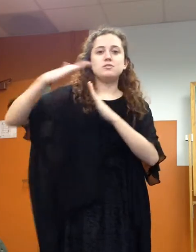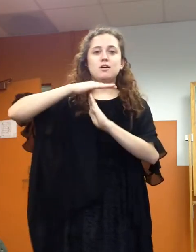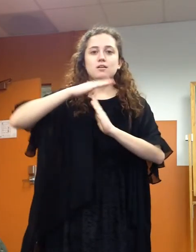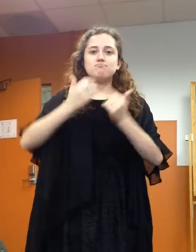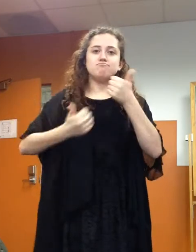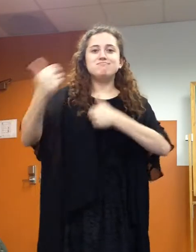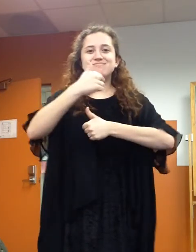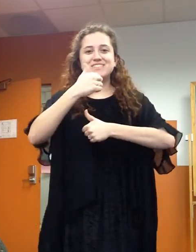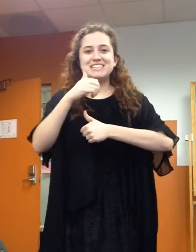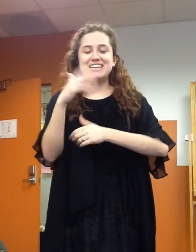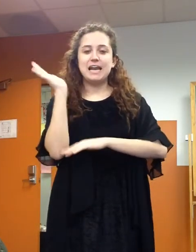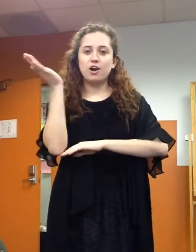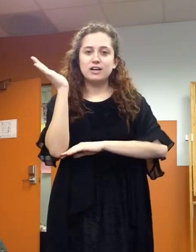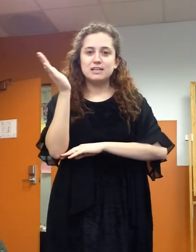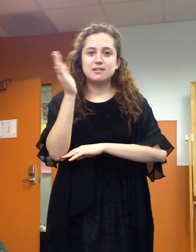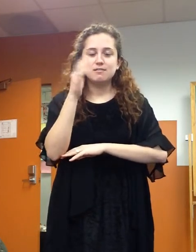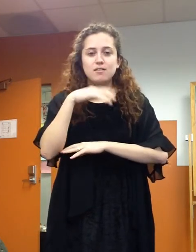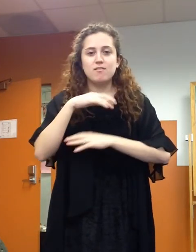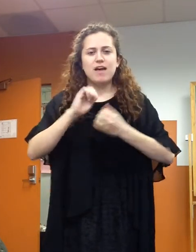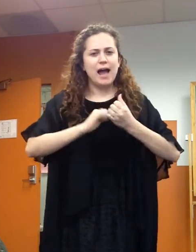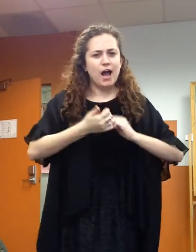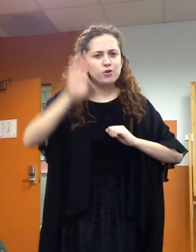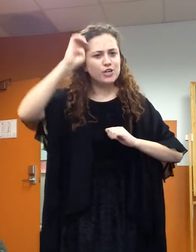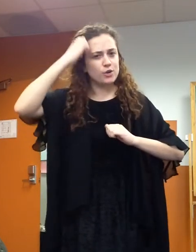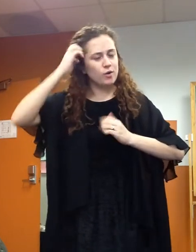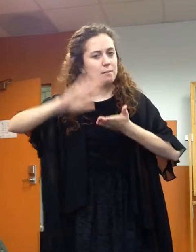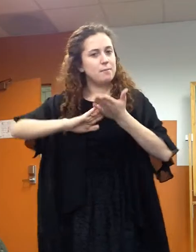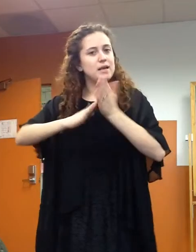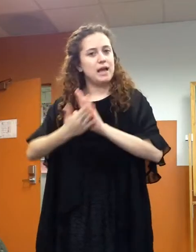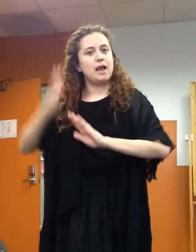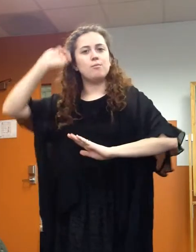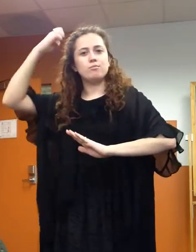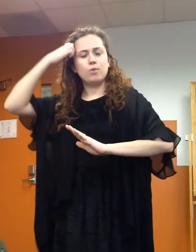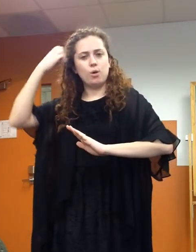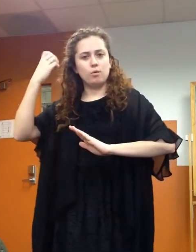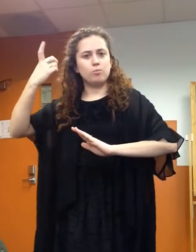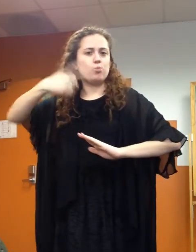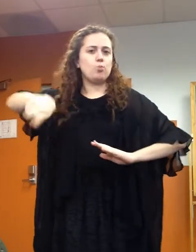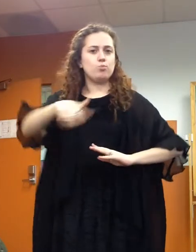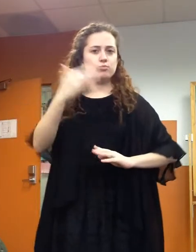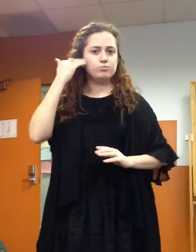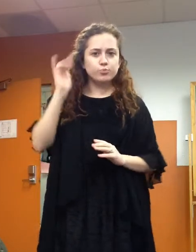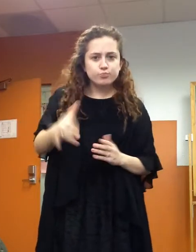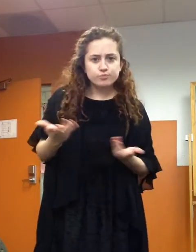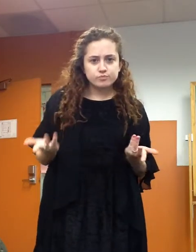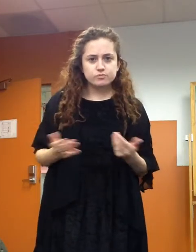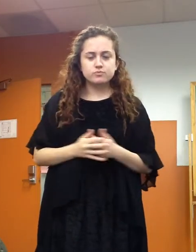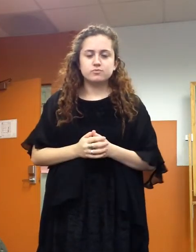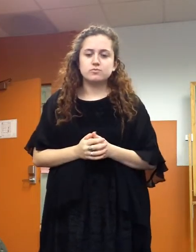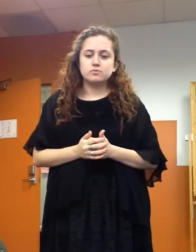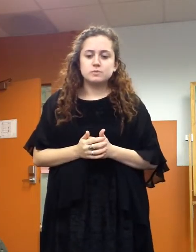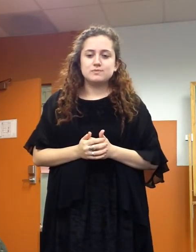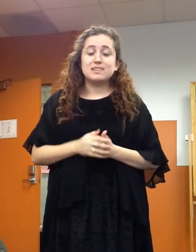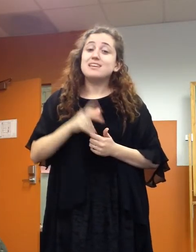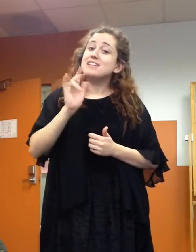Europe that was just fine as a preamble for American history, so long